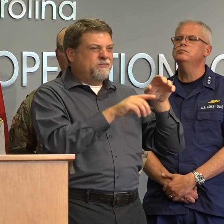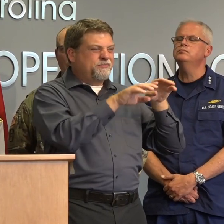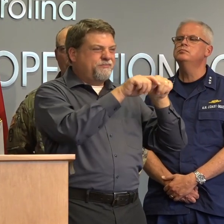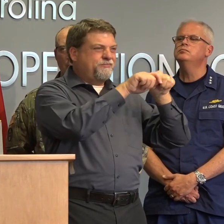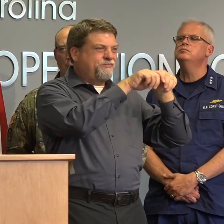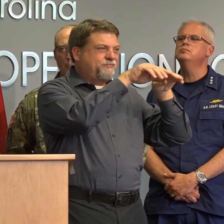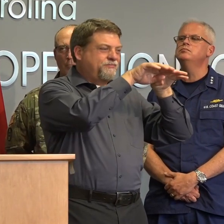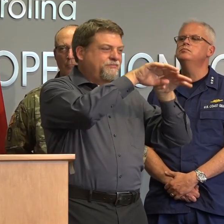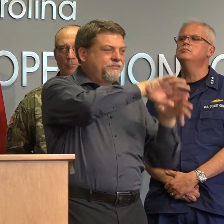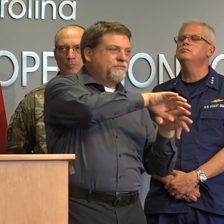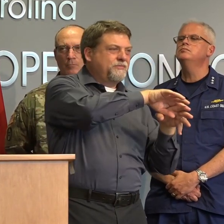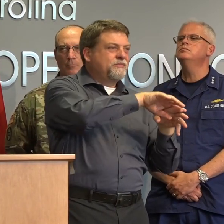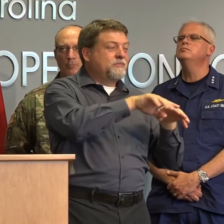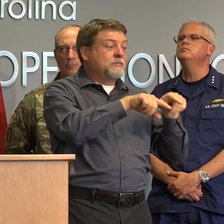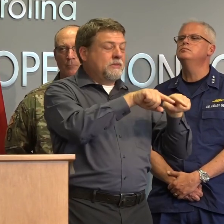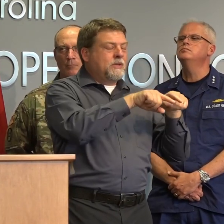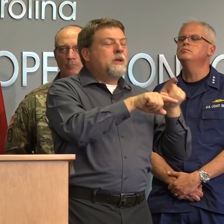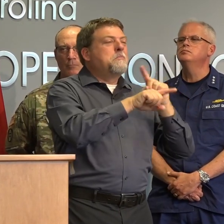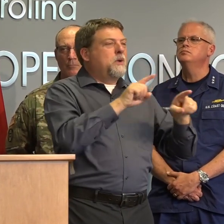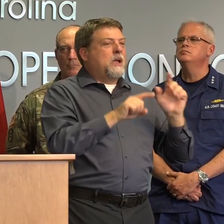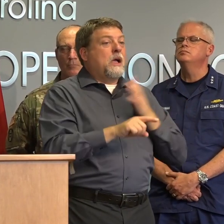Environmental Quality